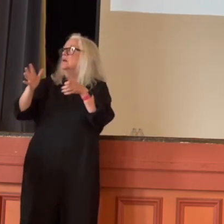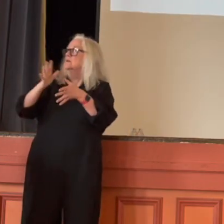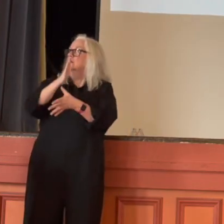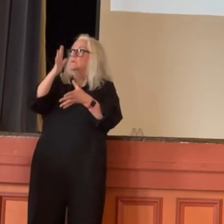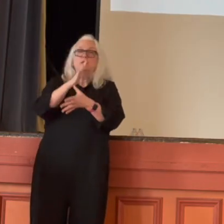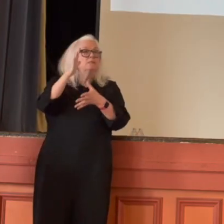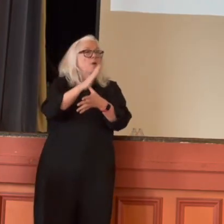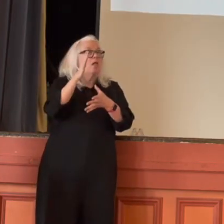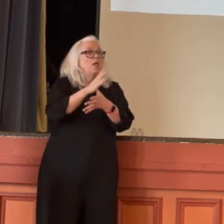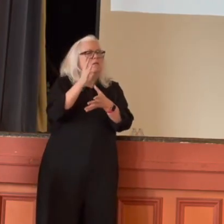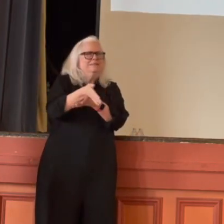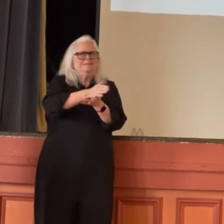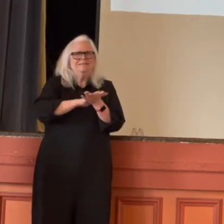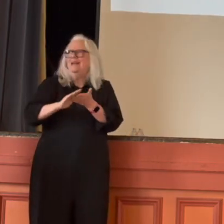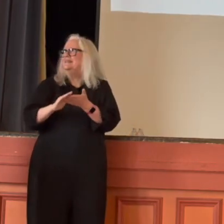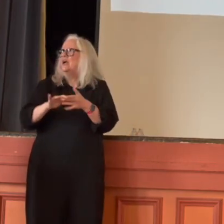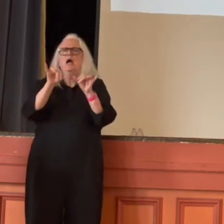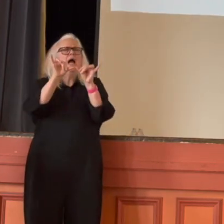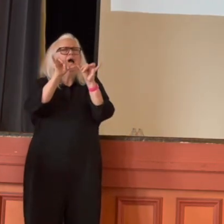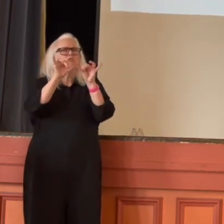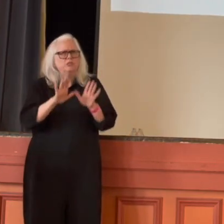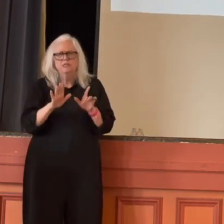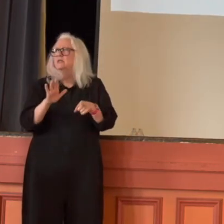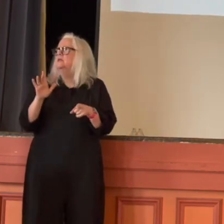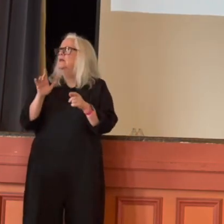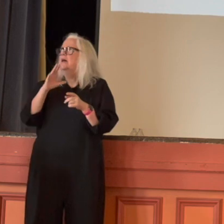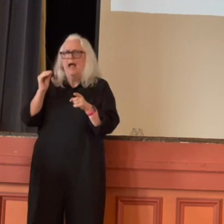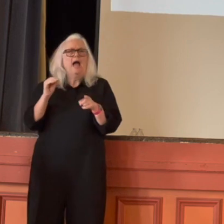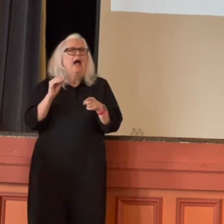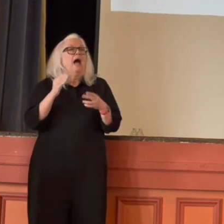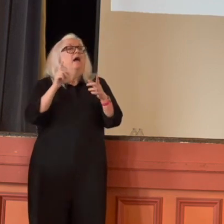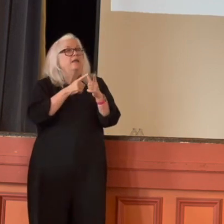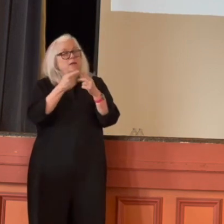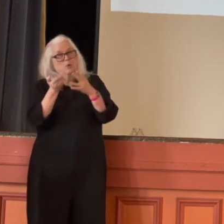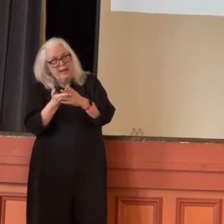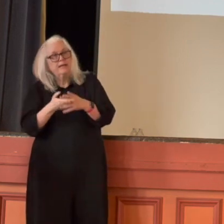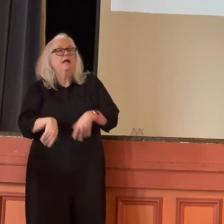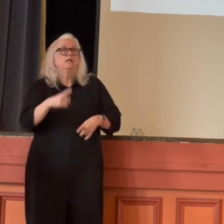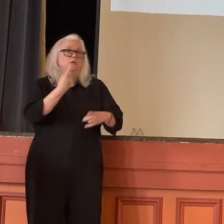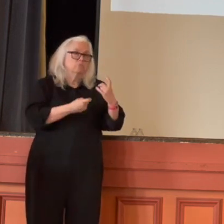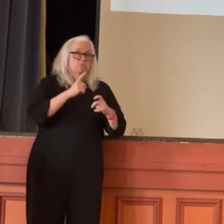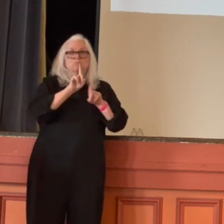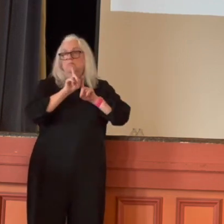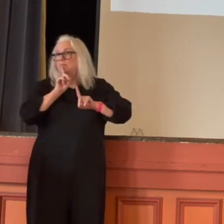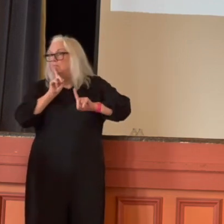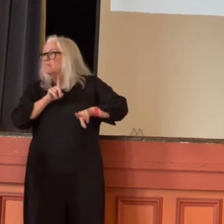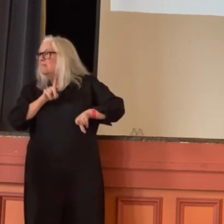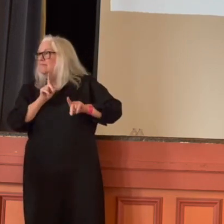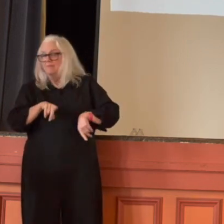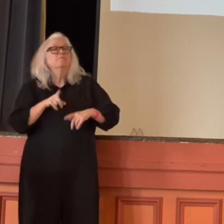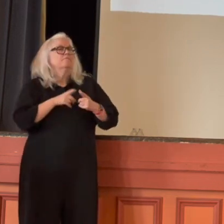Buffalo Sewer. We'll get into a break for some Q&A, and then Art will kick things off after the break for some of